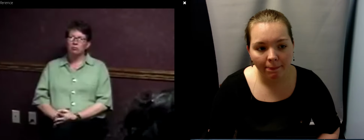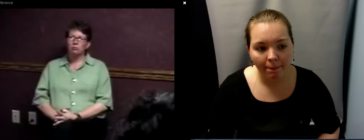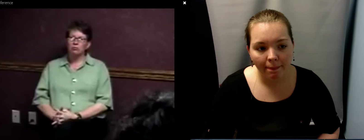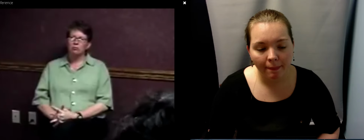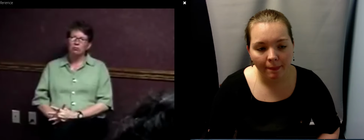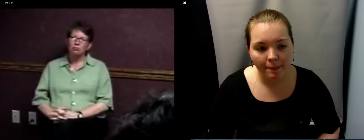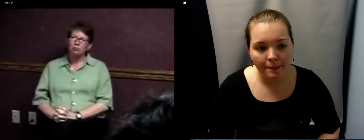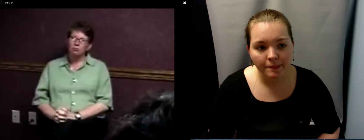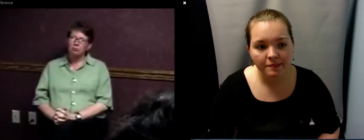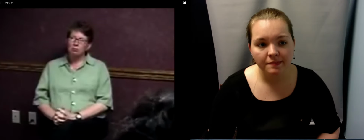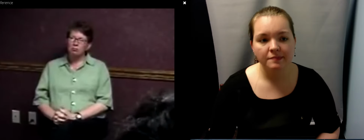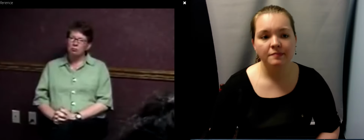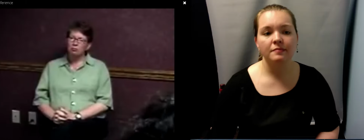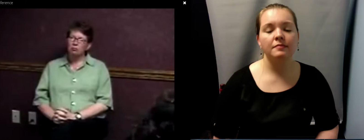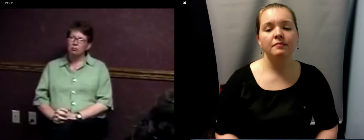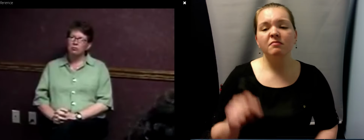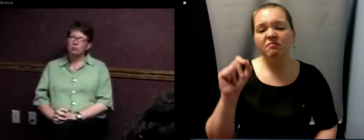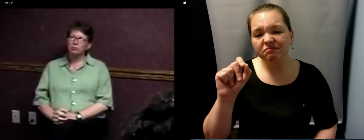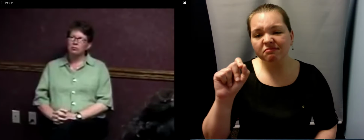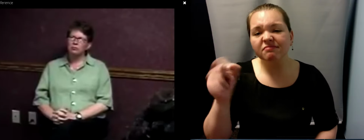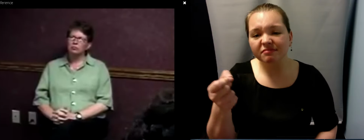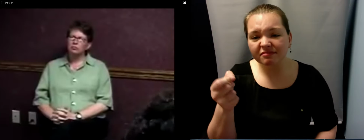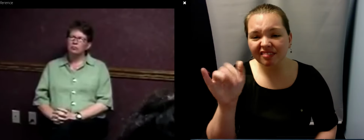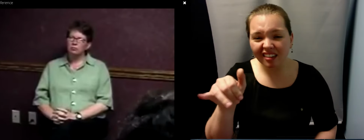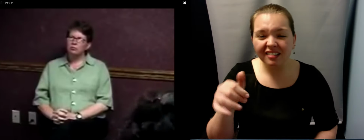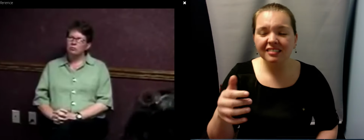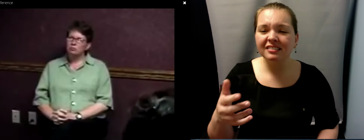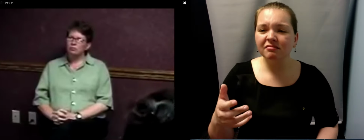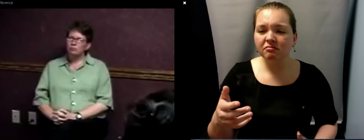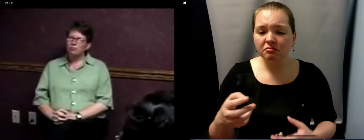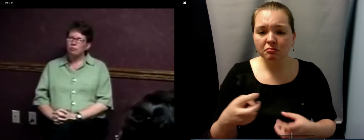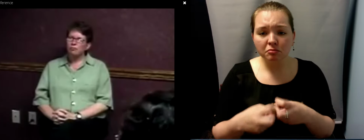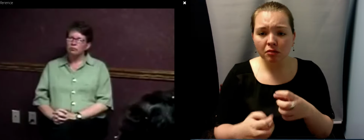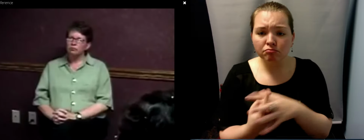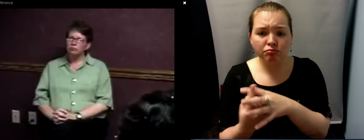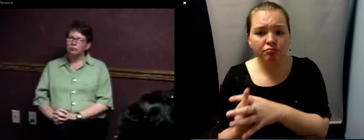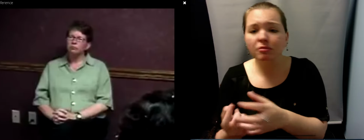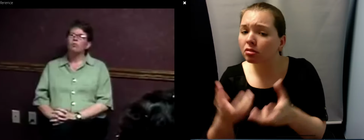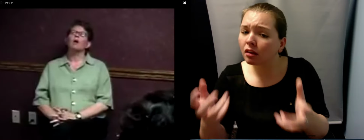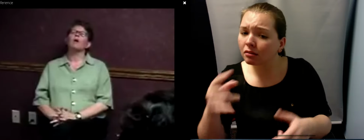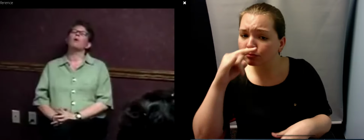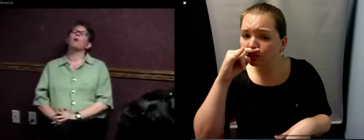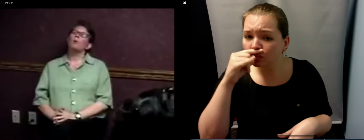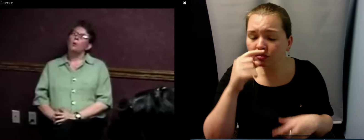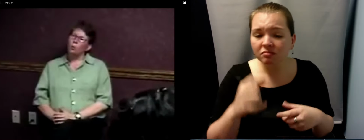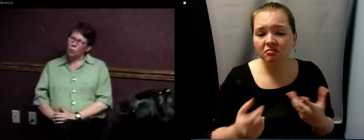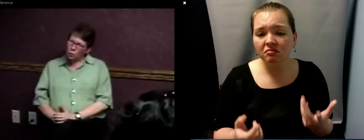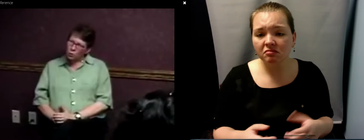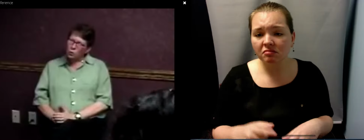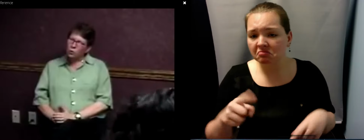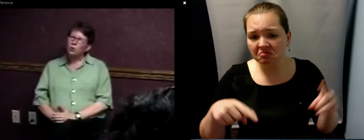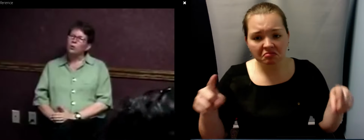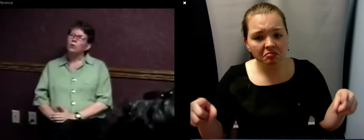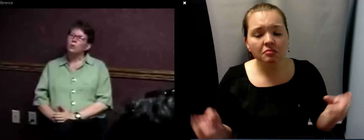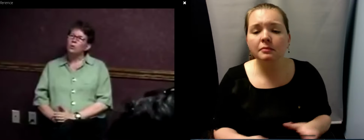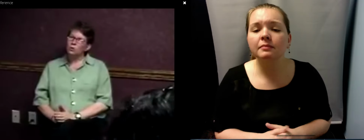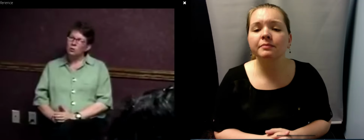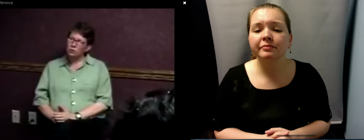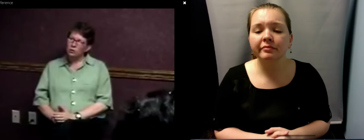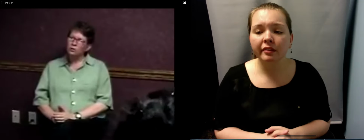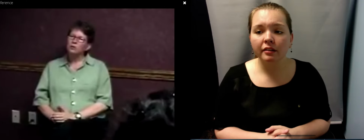Well, punctuation is often a problem. Actually, it's a problem for lots of kids. In Jamie's case, it's periods and commas seem